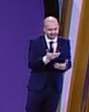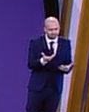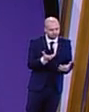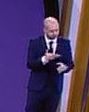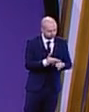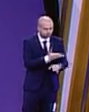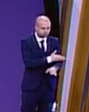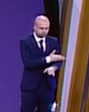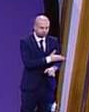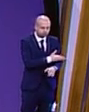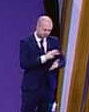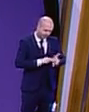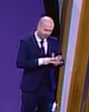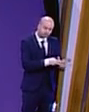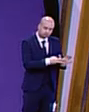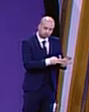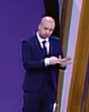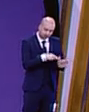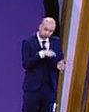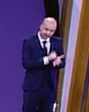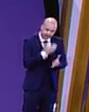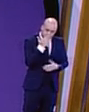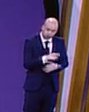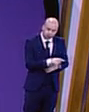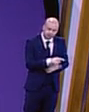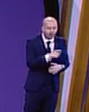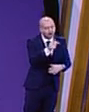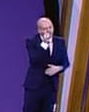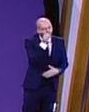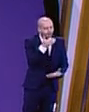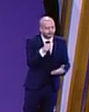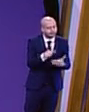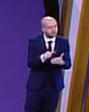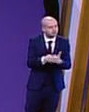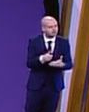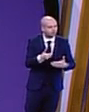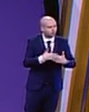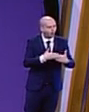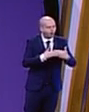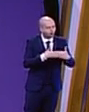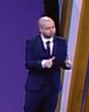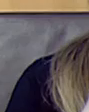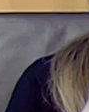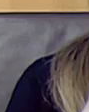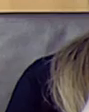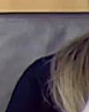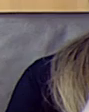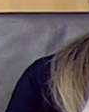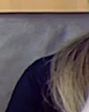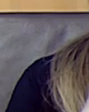attitude? Absolutely. Things like a broken button so that a door doesn't operate is a simple, you know, absolutely, thing that should have been